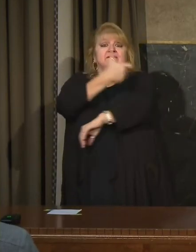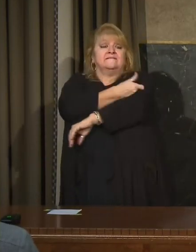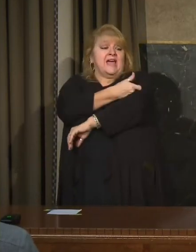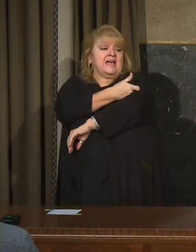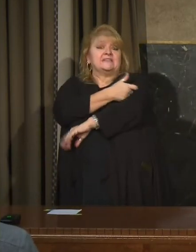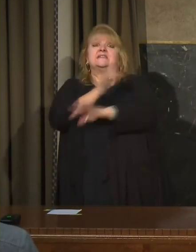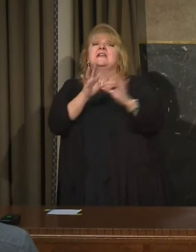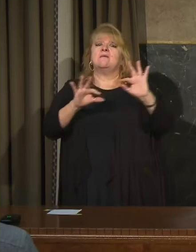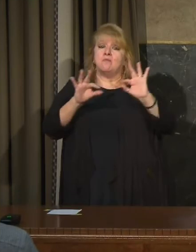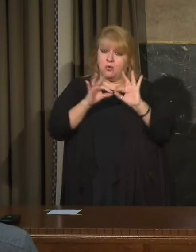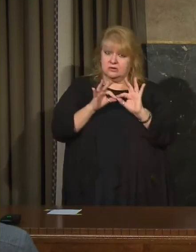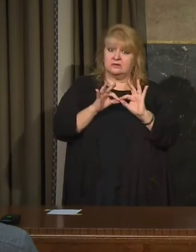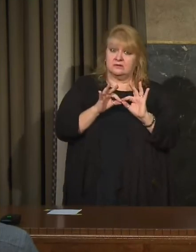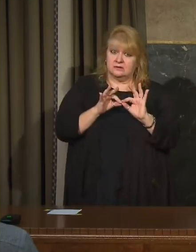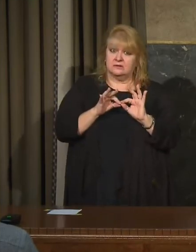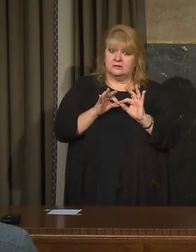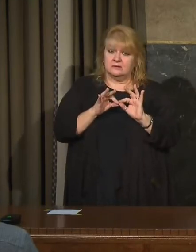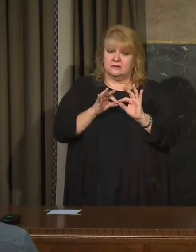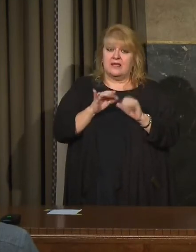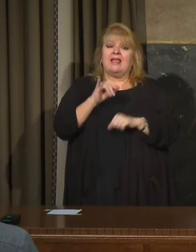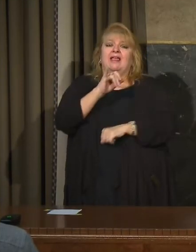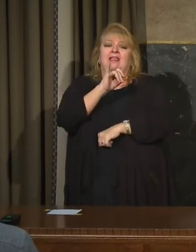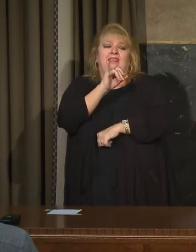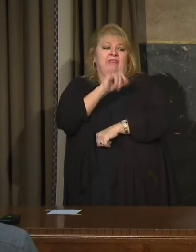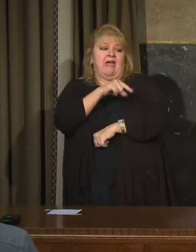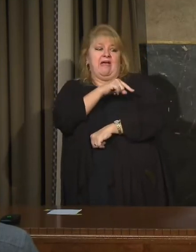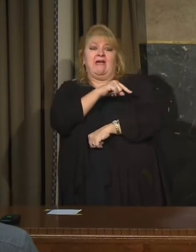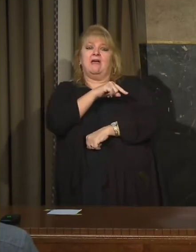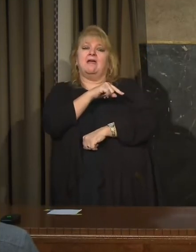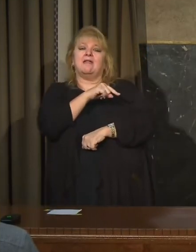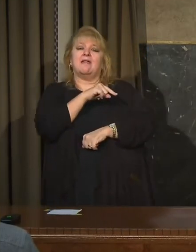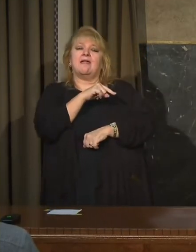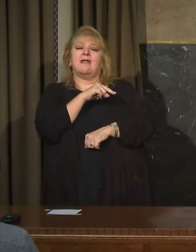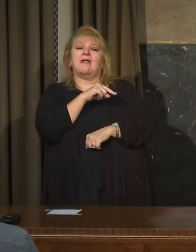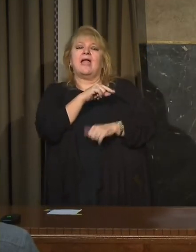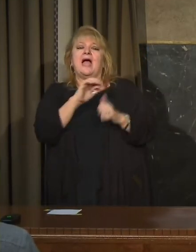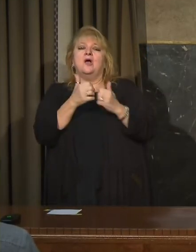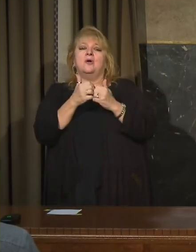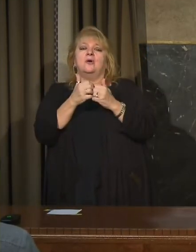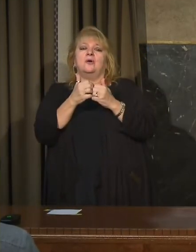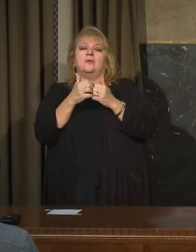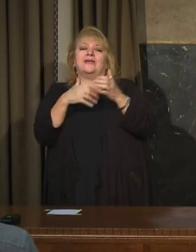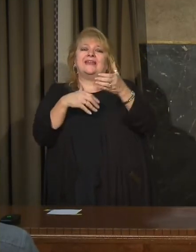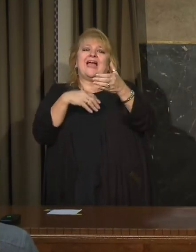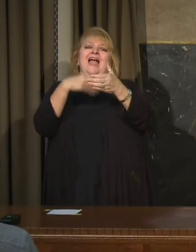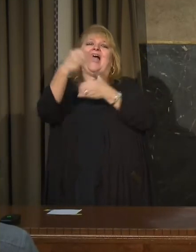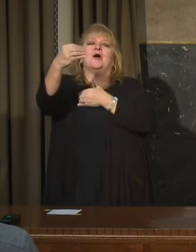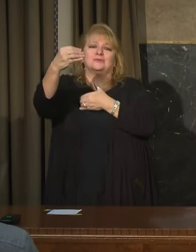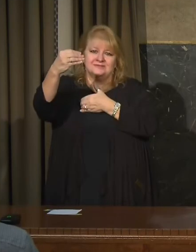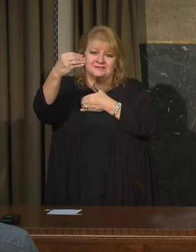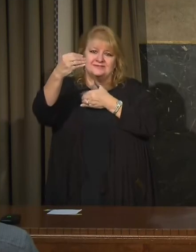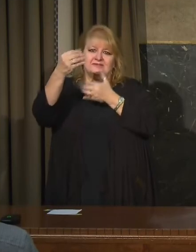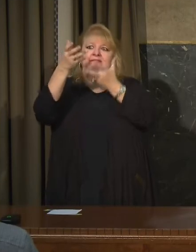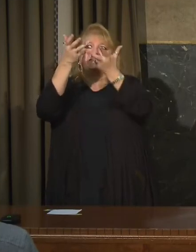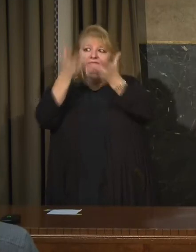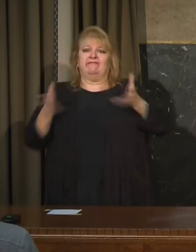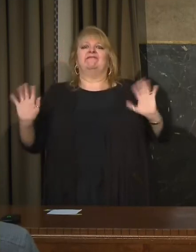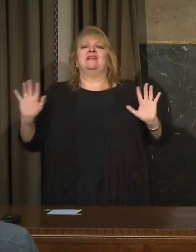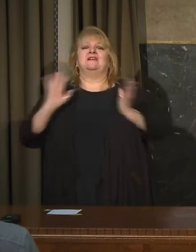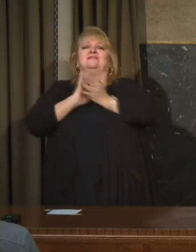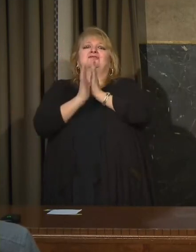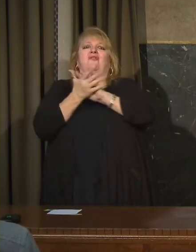is important because that's how we get out of this. But in the immediate